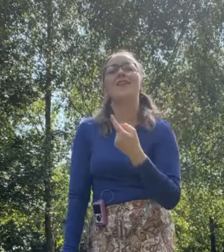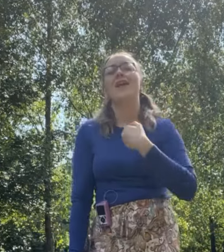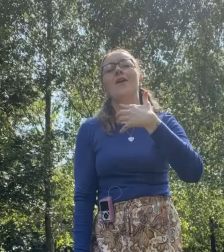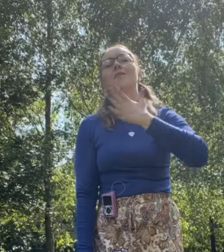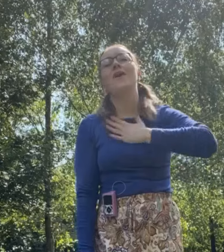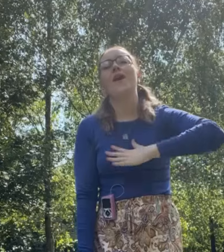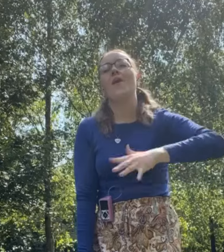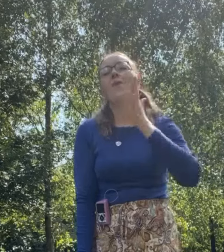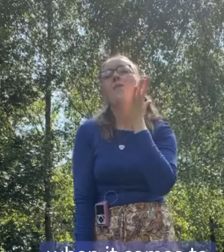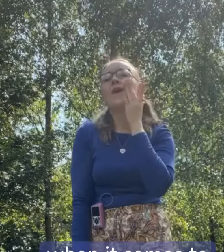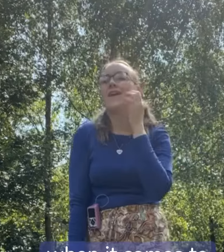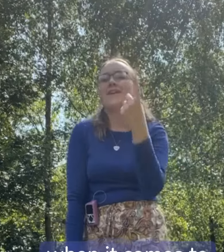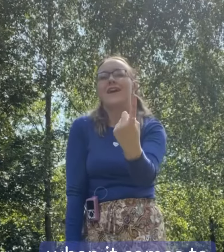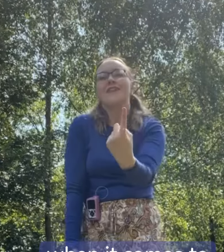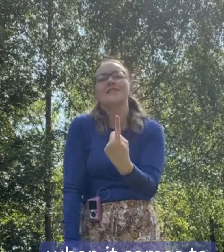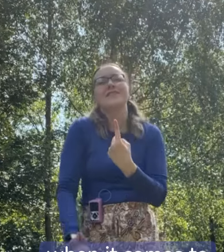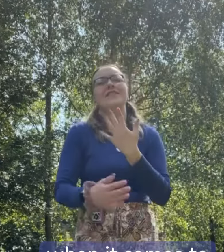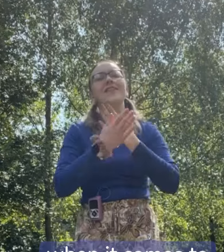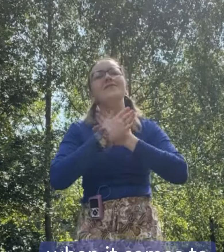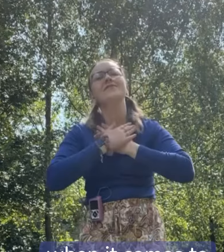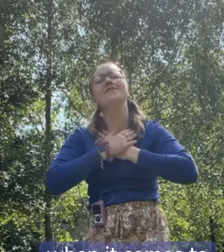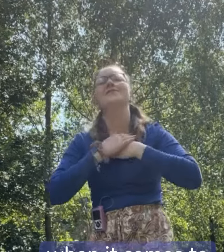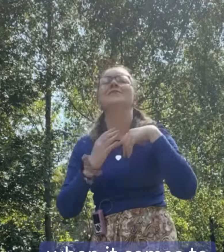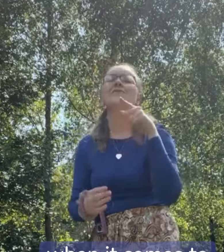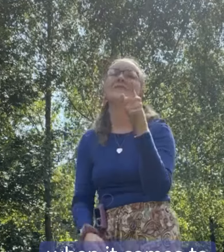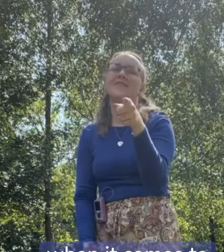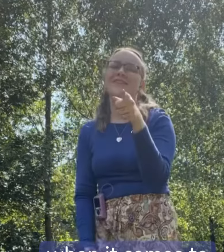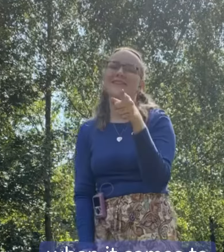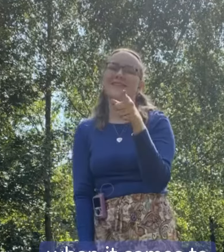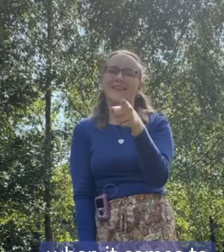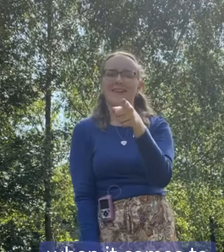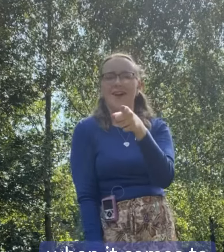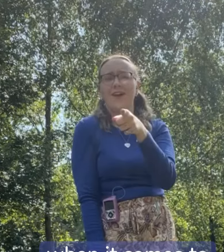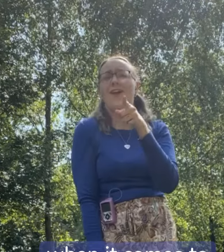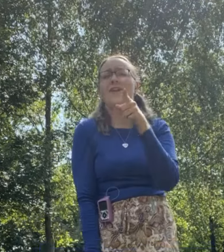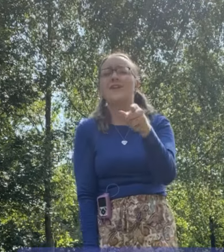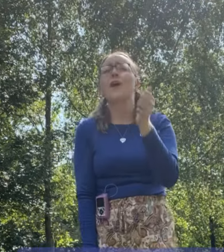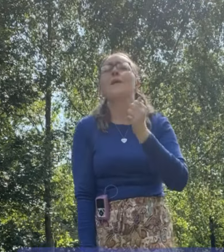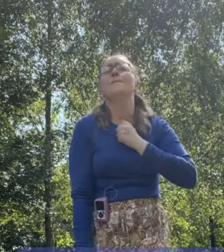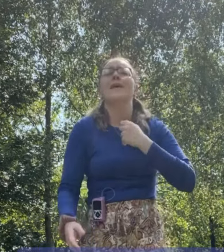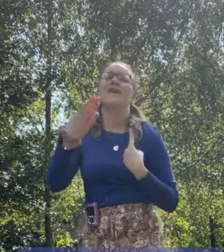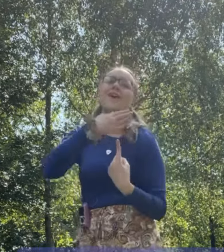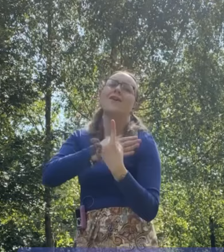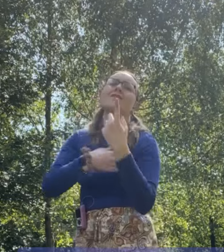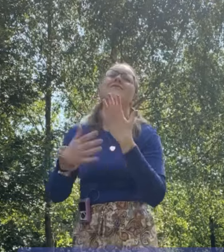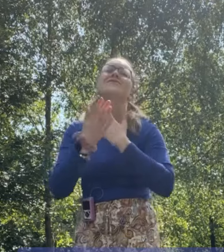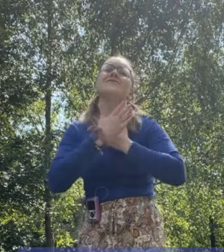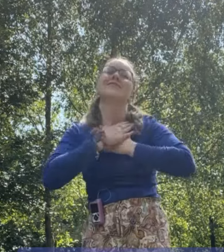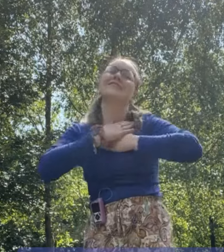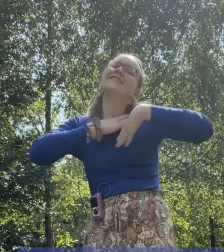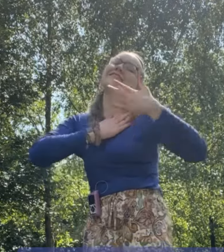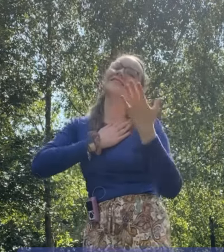I want when it comes to loving you You're my only reason,